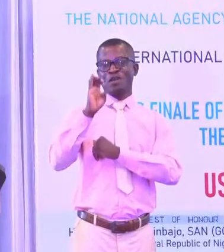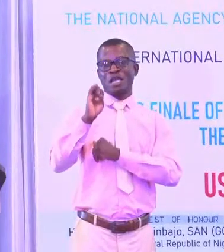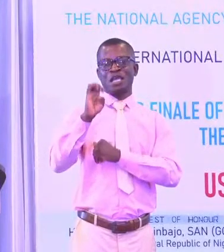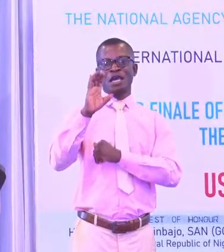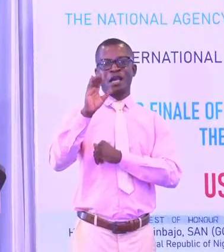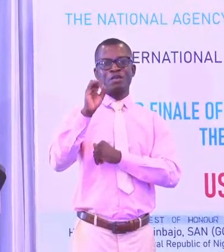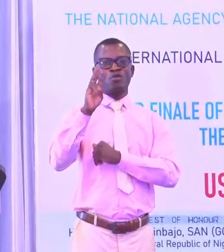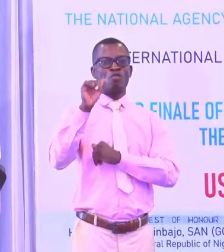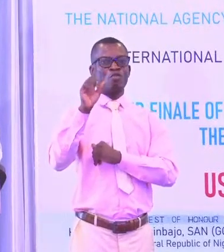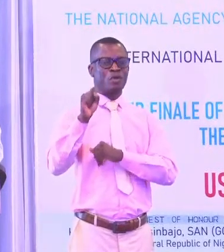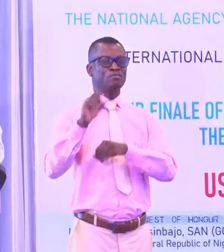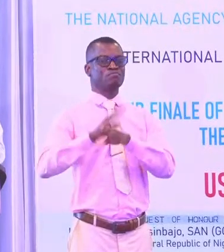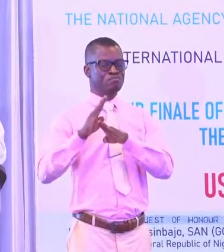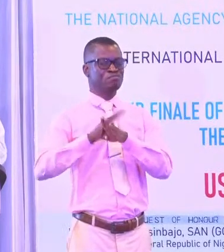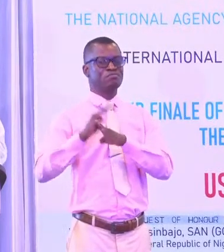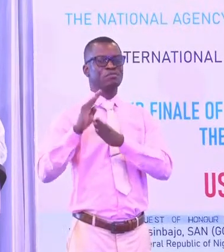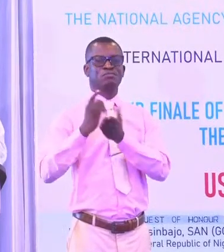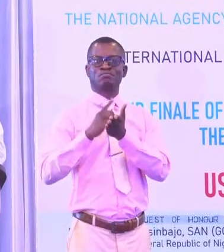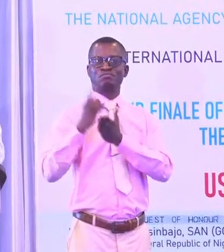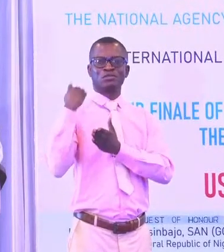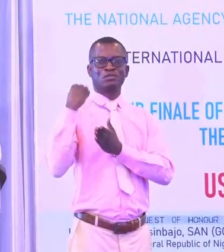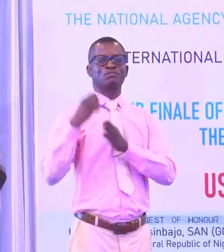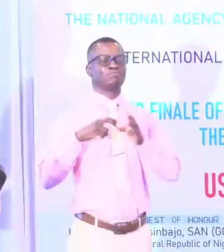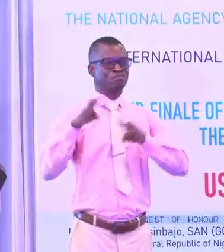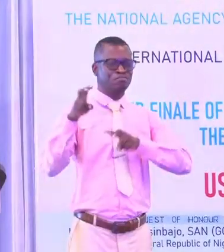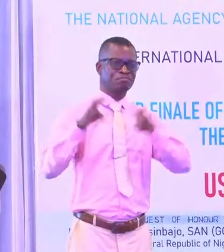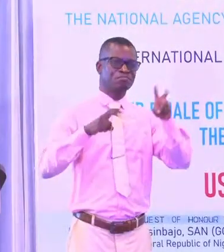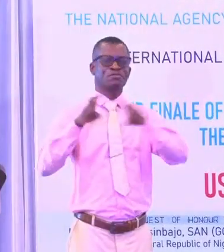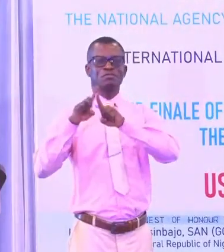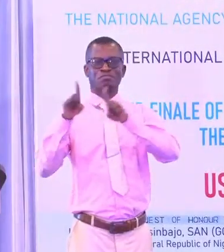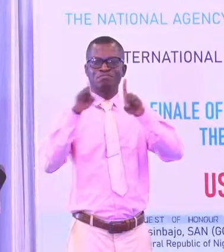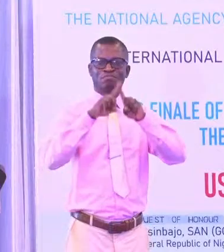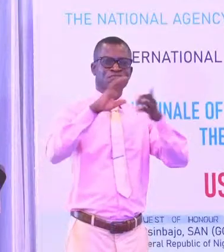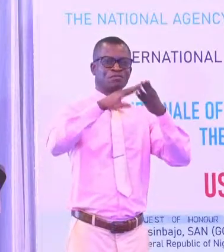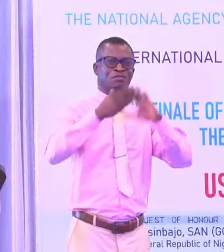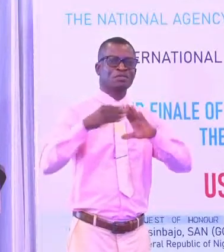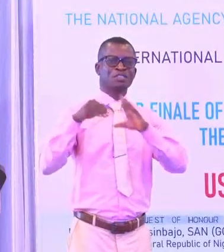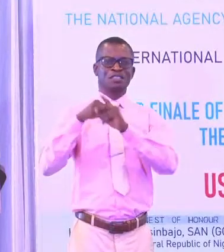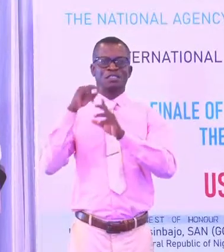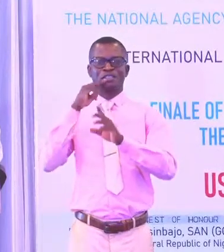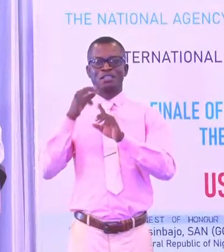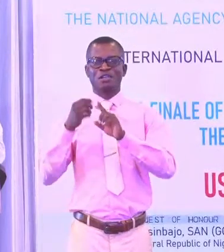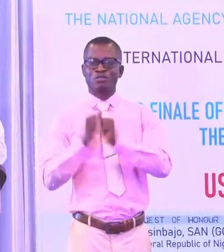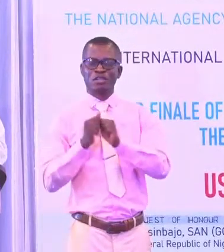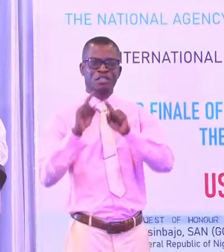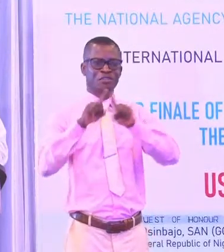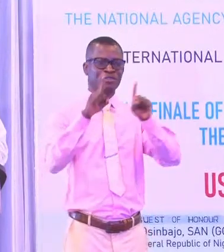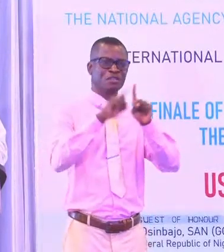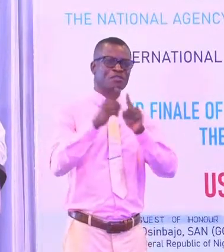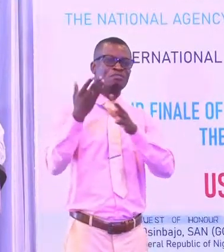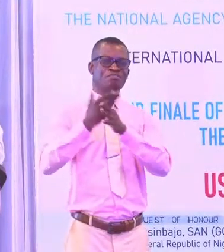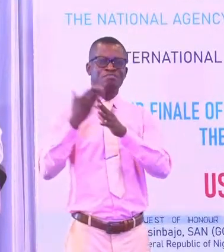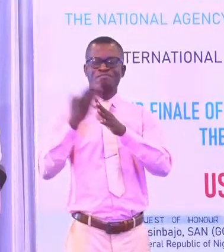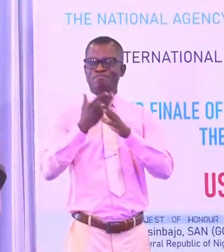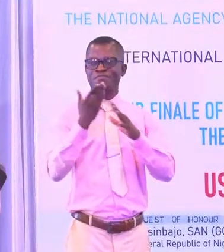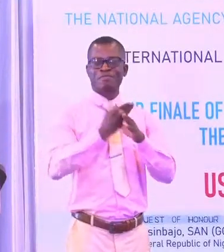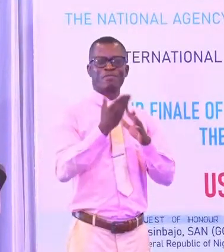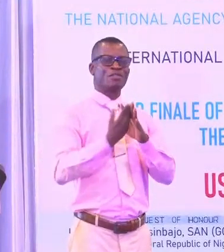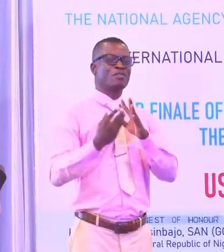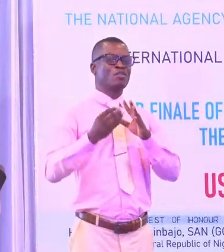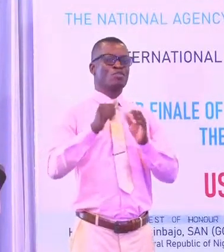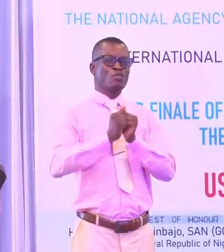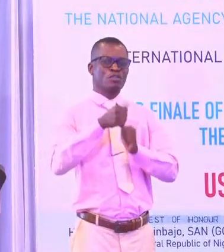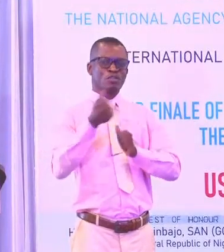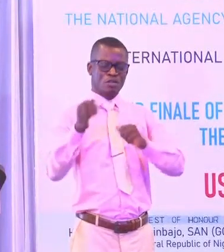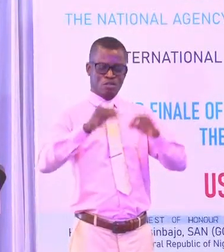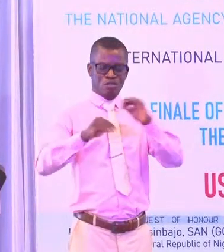last 1 week throughout major cities and communities of Nigeria with one form of intervention or the other, contributing to